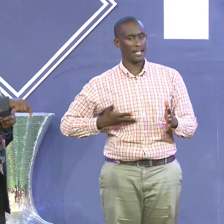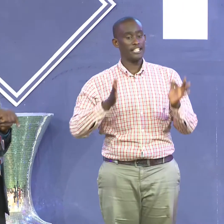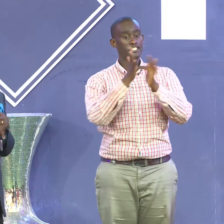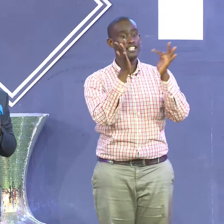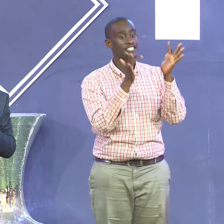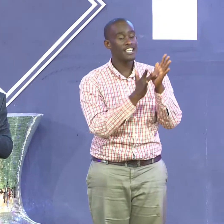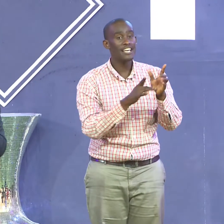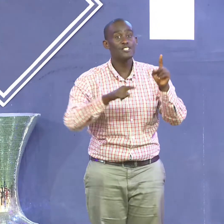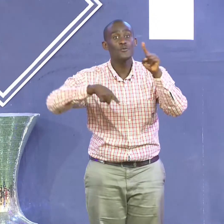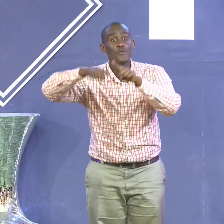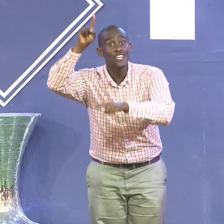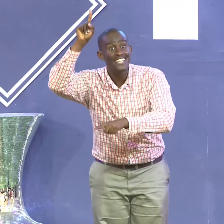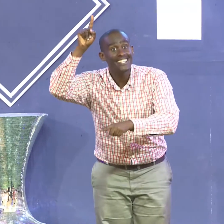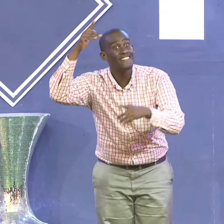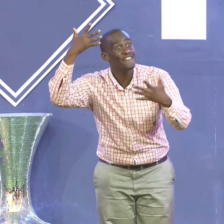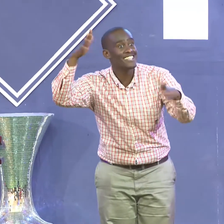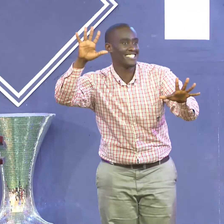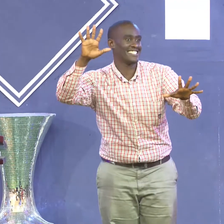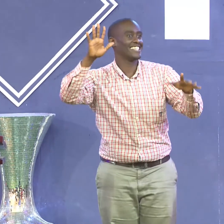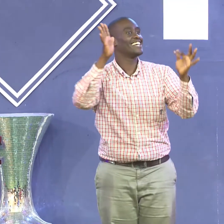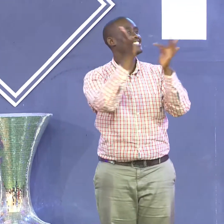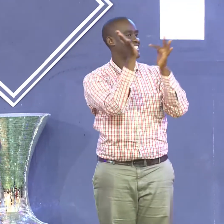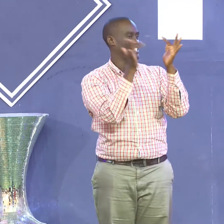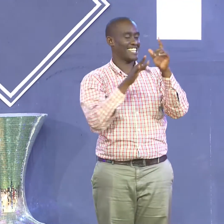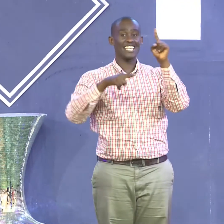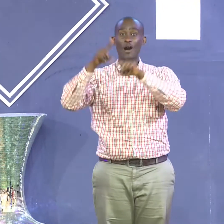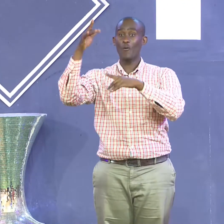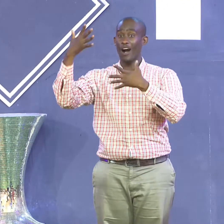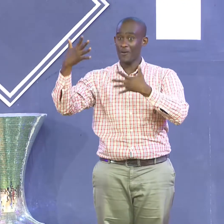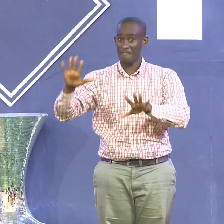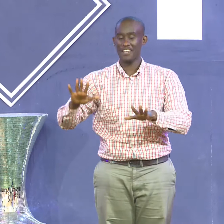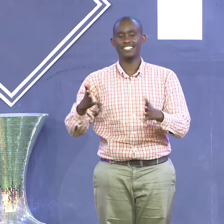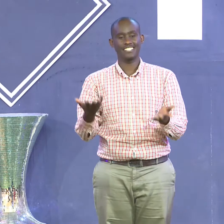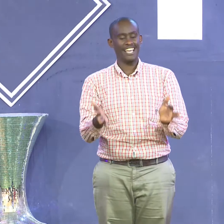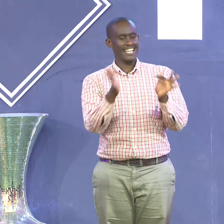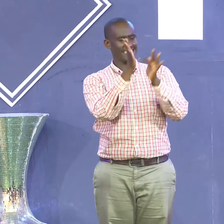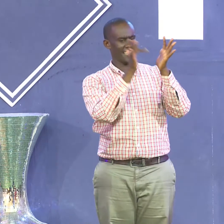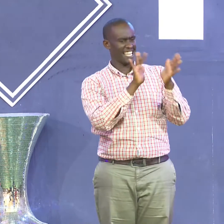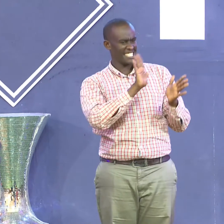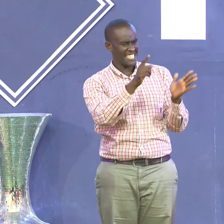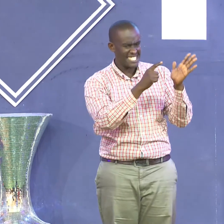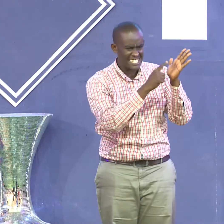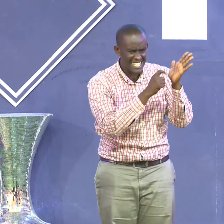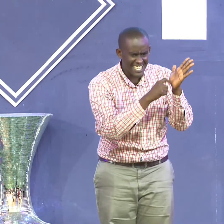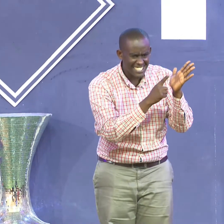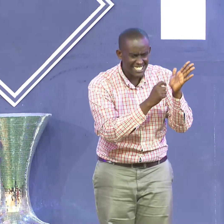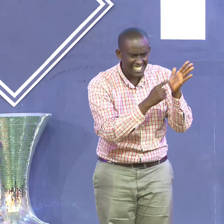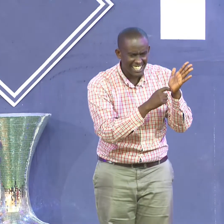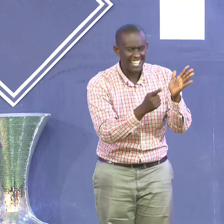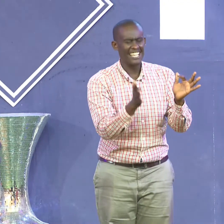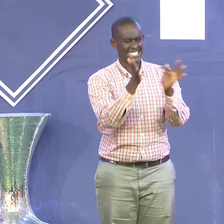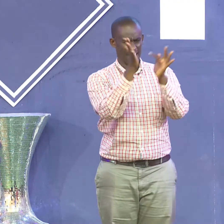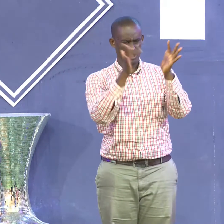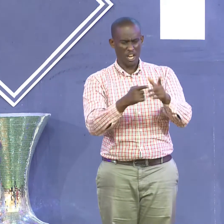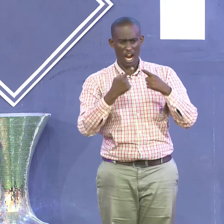gwawangula. But it overcame. Yawangula. He overcame. Eyensige yali mu ye. The seed which was in him. Bwagamba nti muli